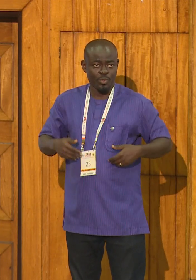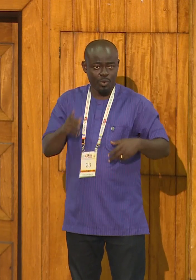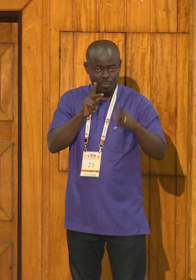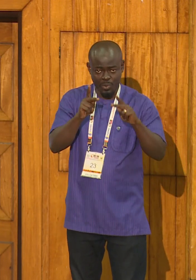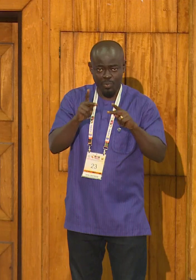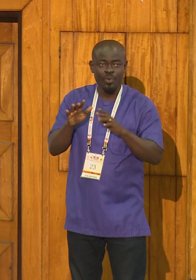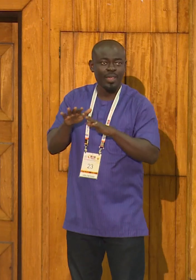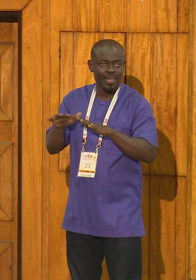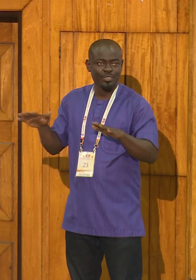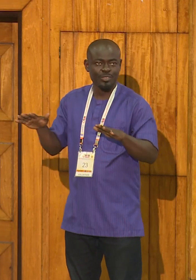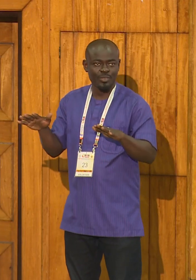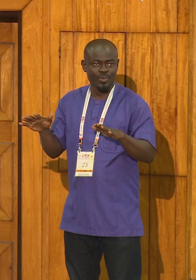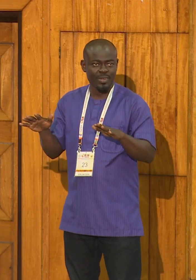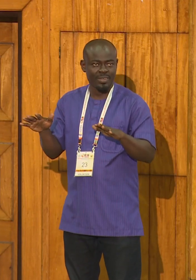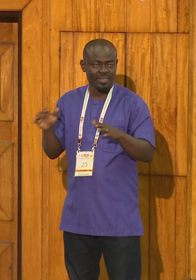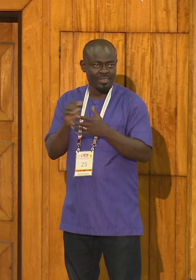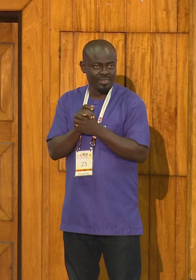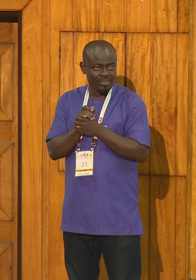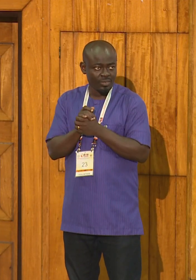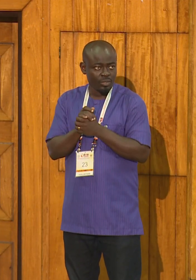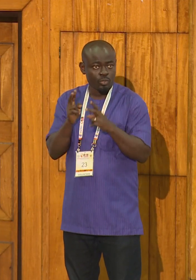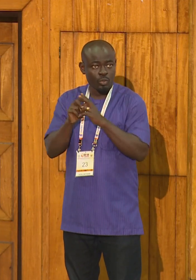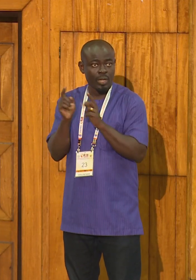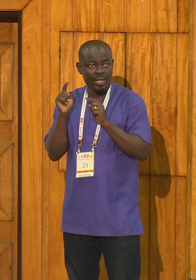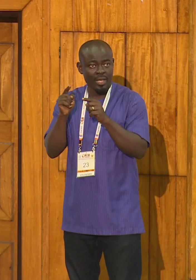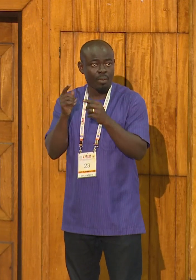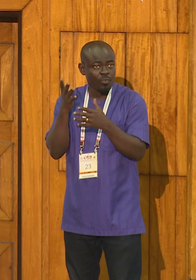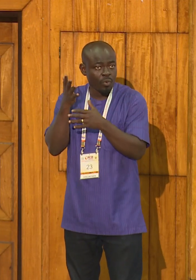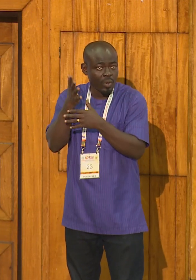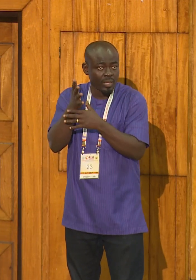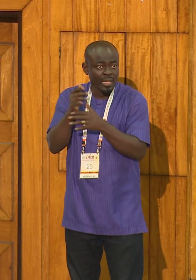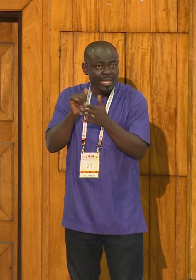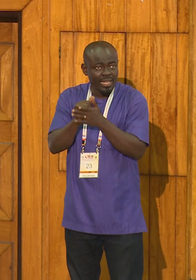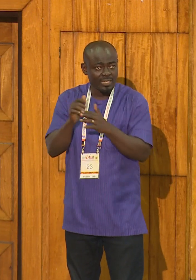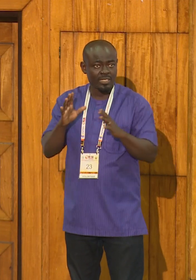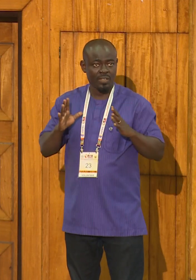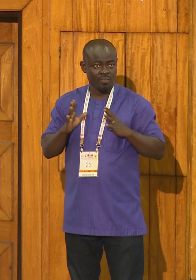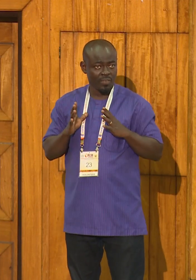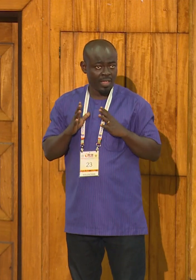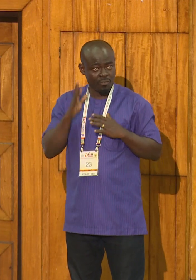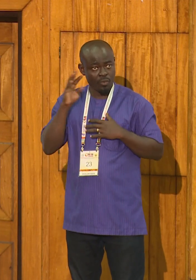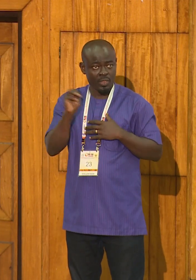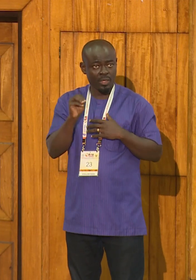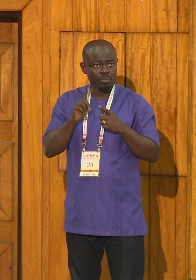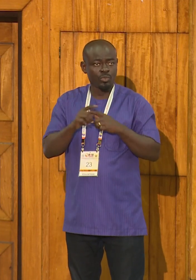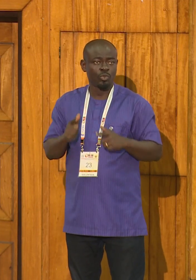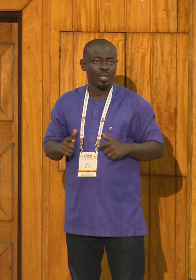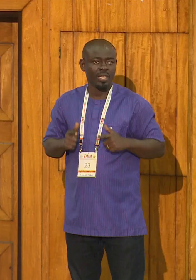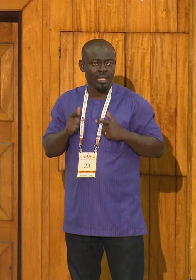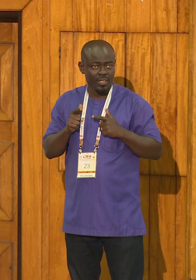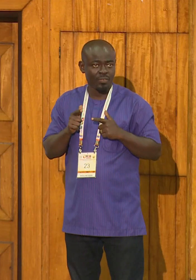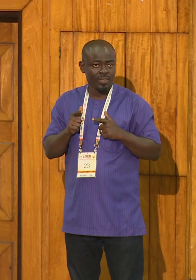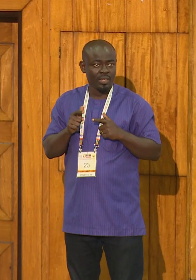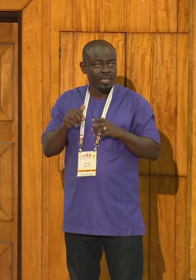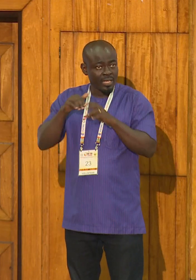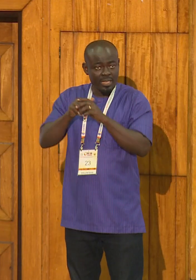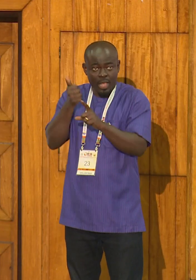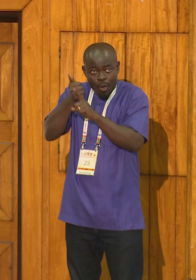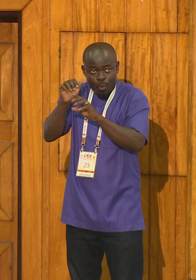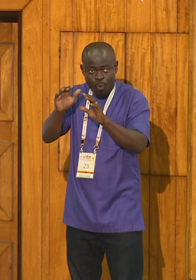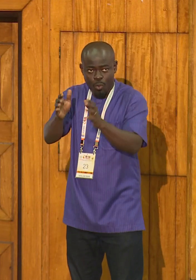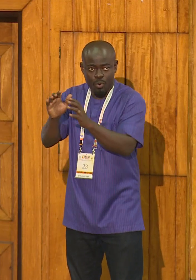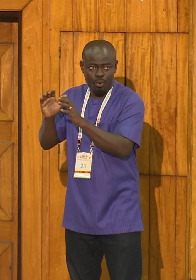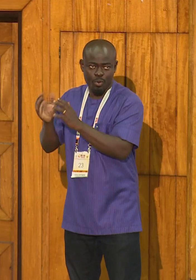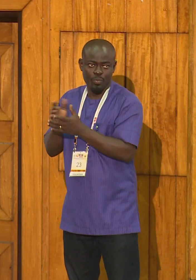children to come and access services, as well as conducive for them to live within their